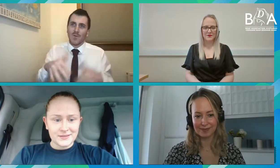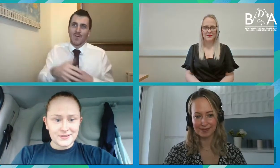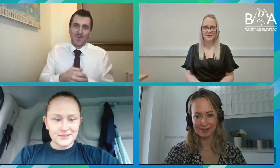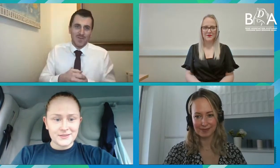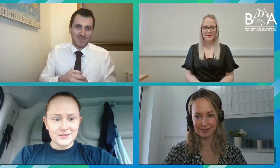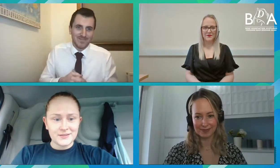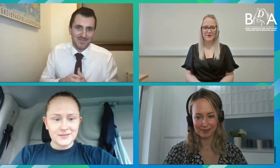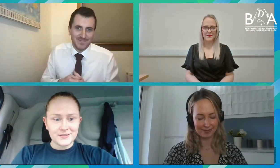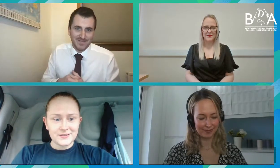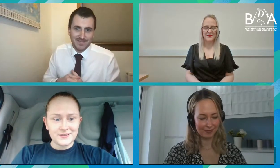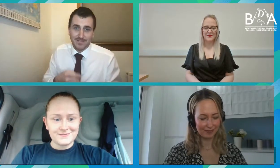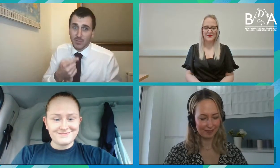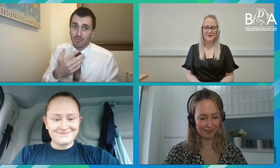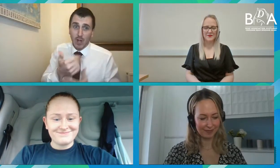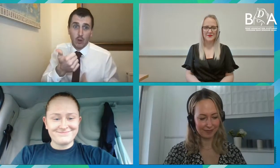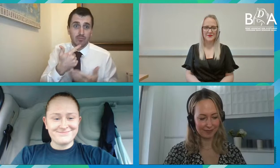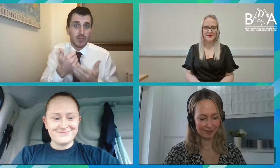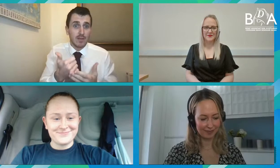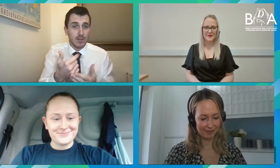100 other